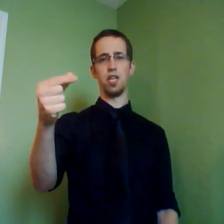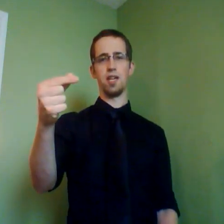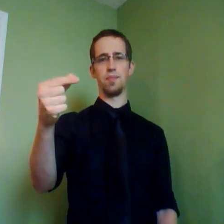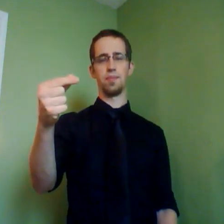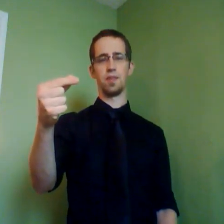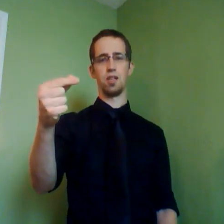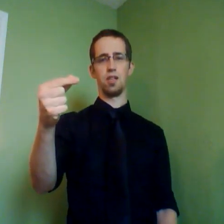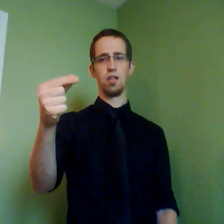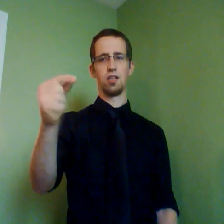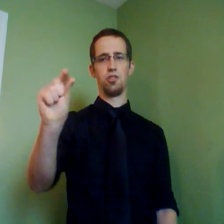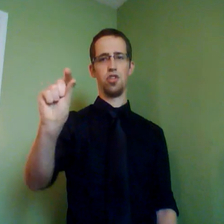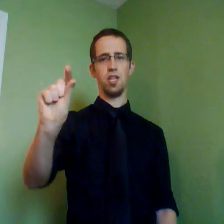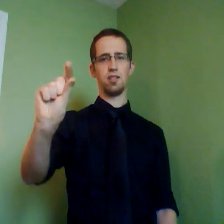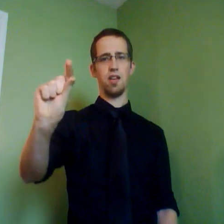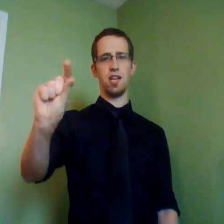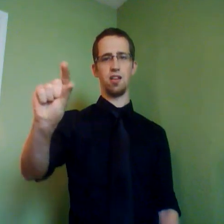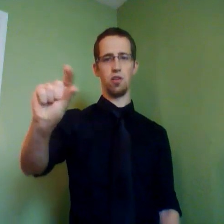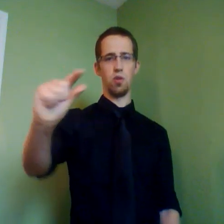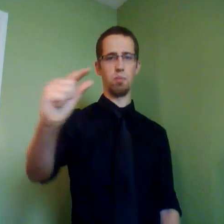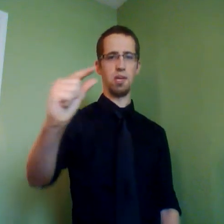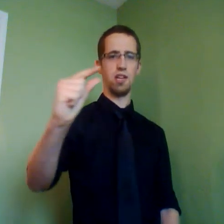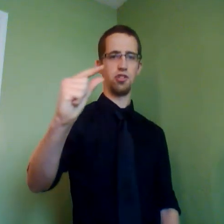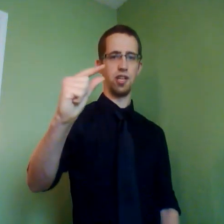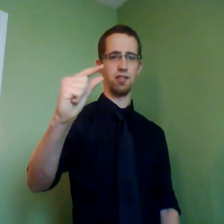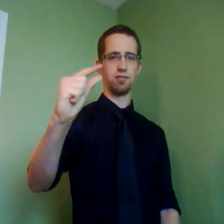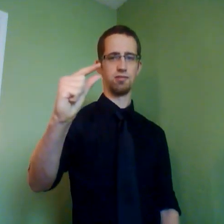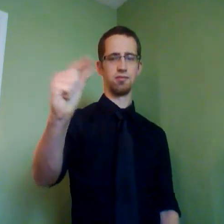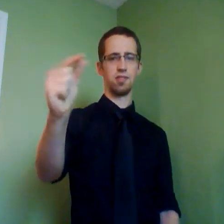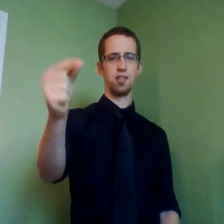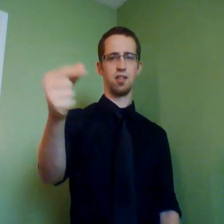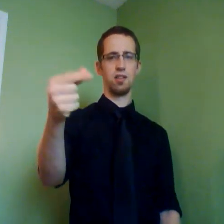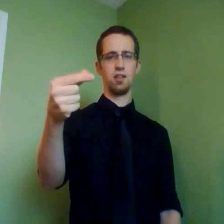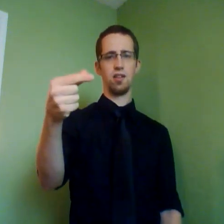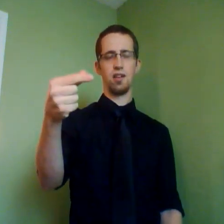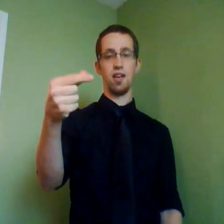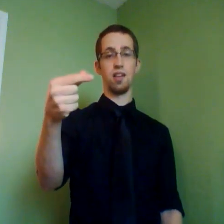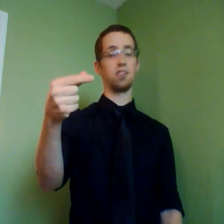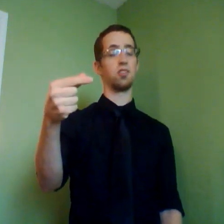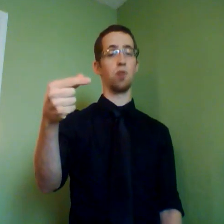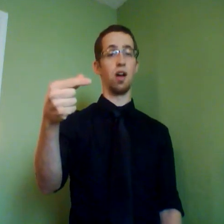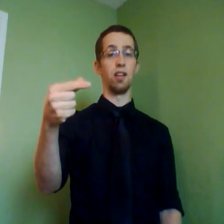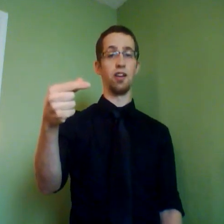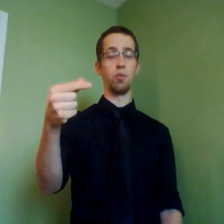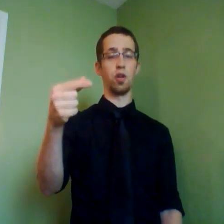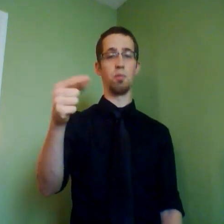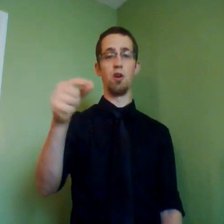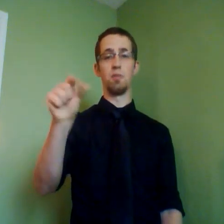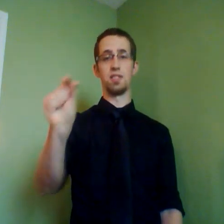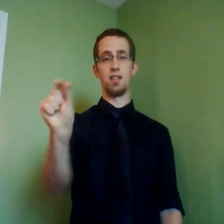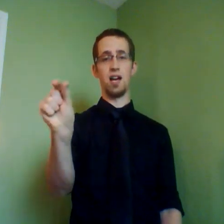G. G is like you are pinching, and this is a letter where your palm is not